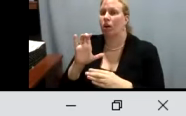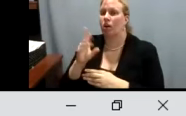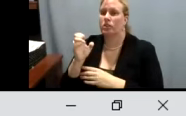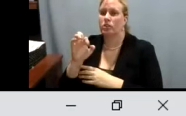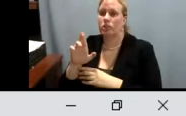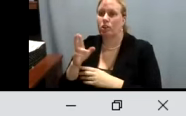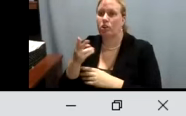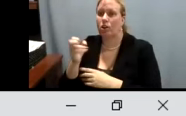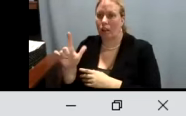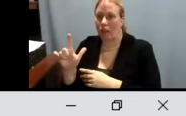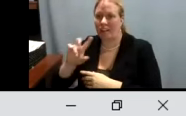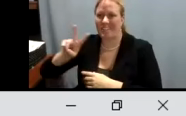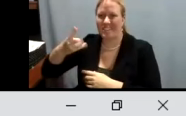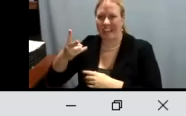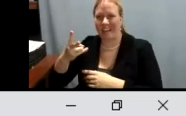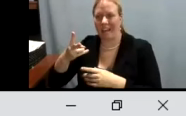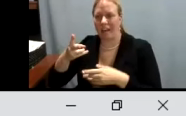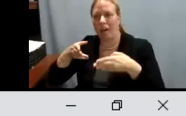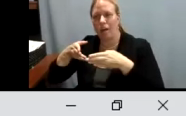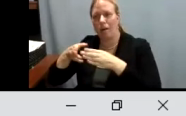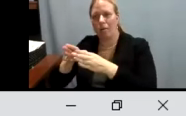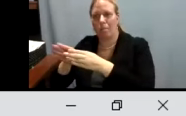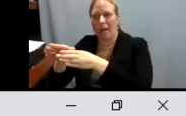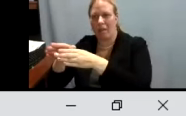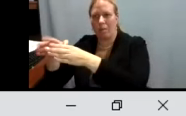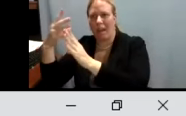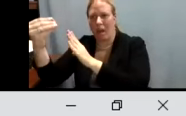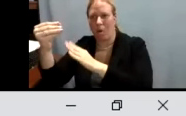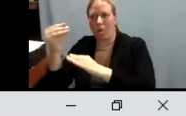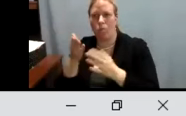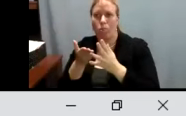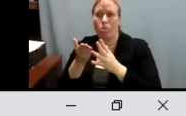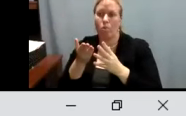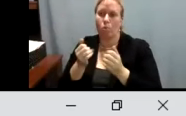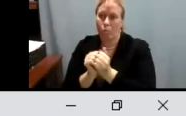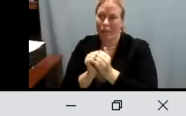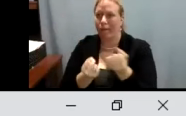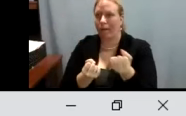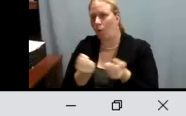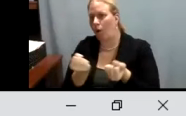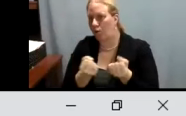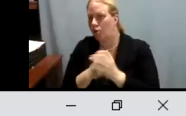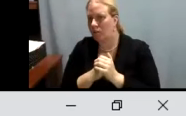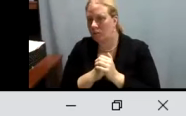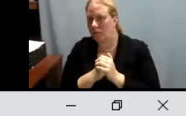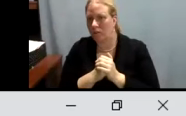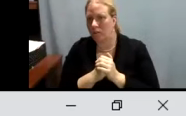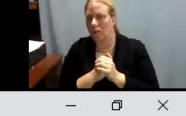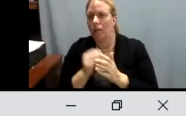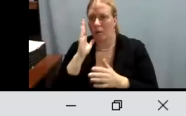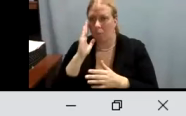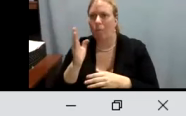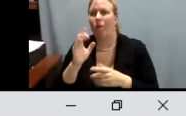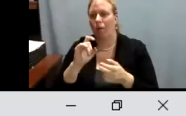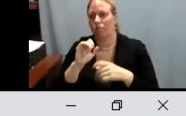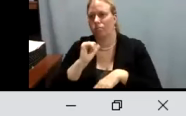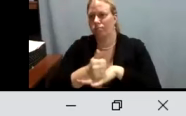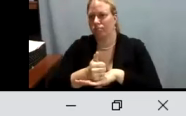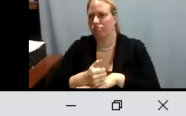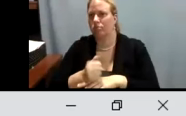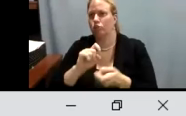pathway, a second pathway out of the neighborhood by car. We anticipate implementing that change in very